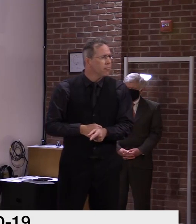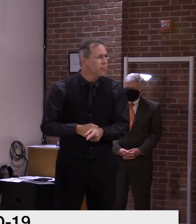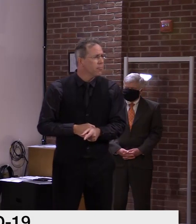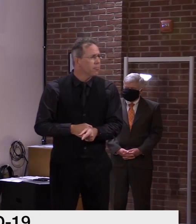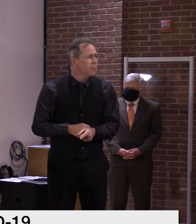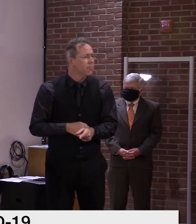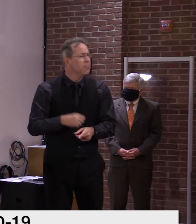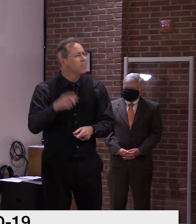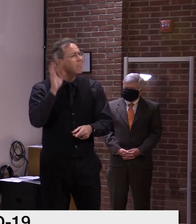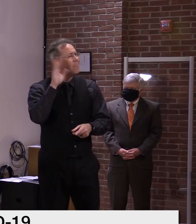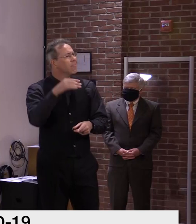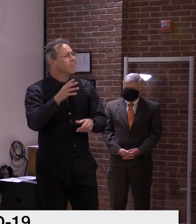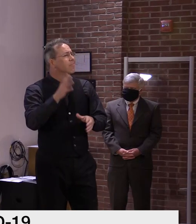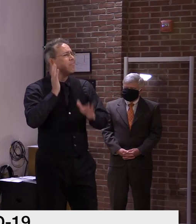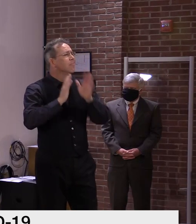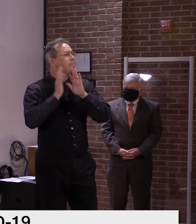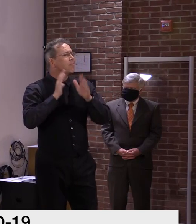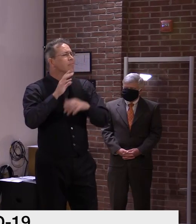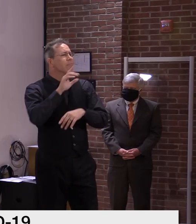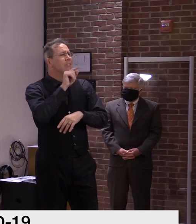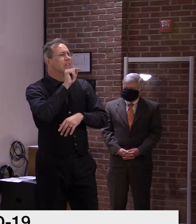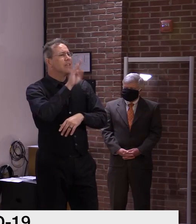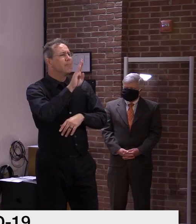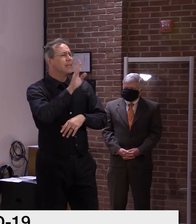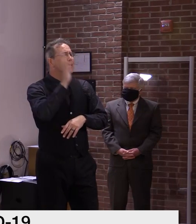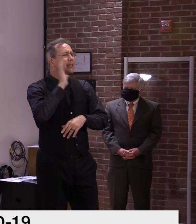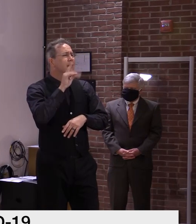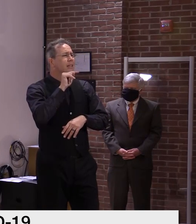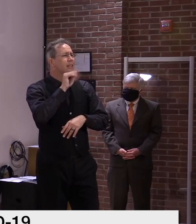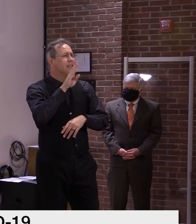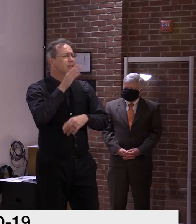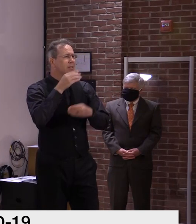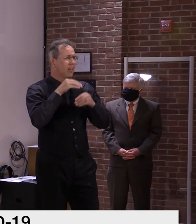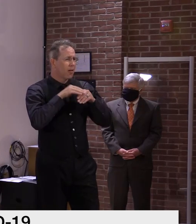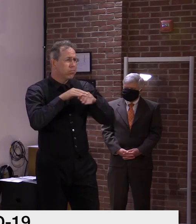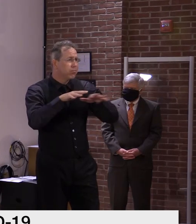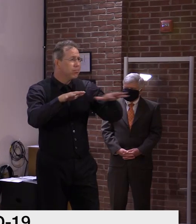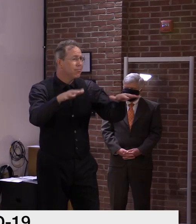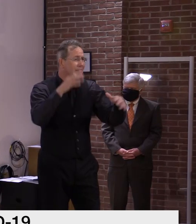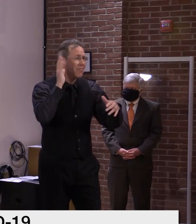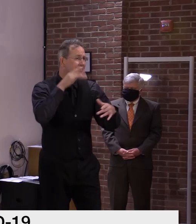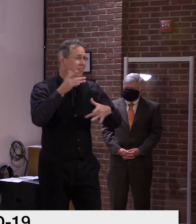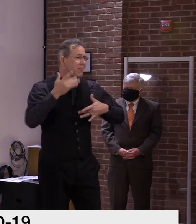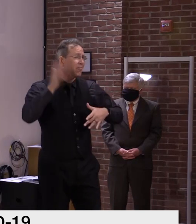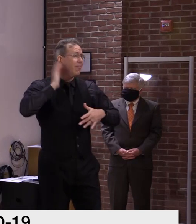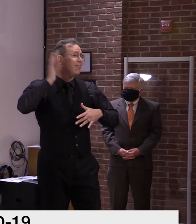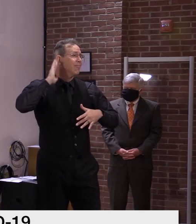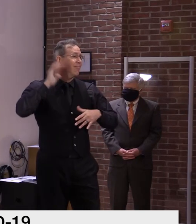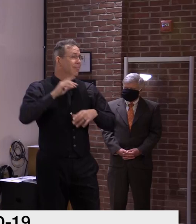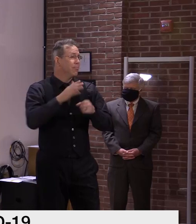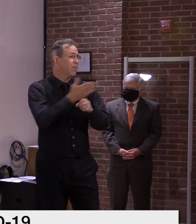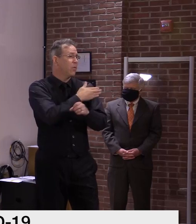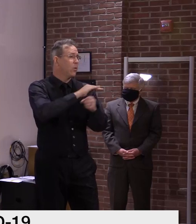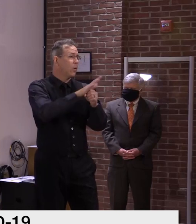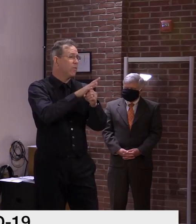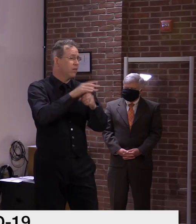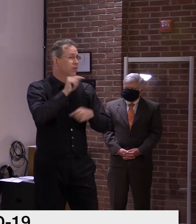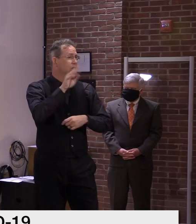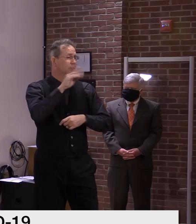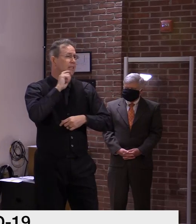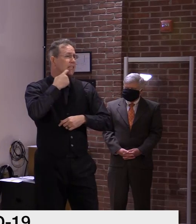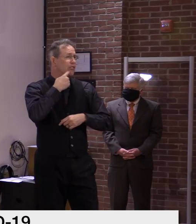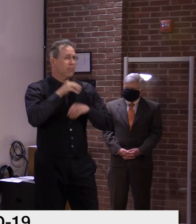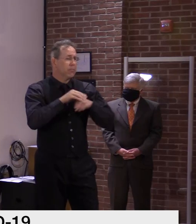into the crystal ball, and that things like masking in some situations will still be needed